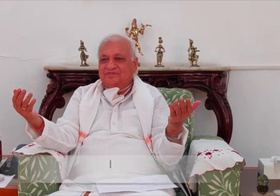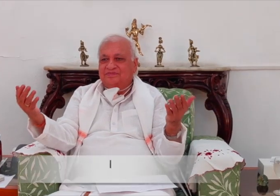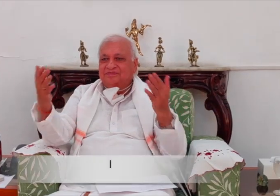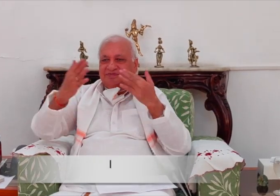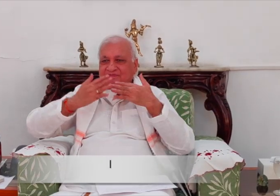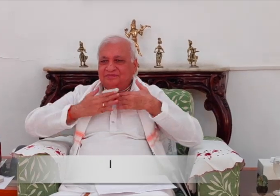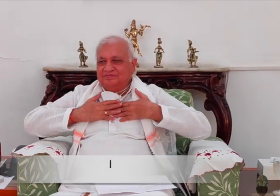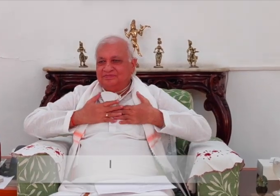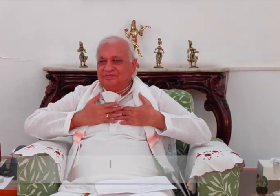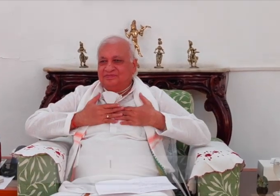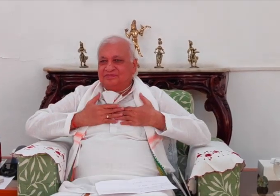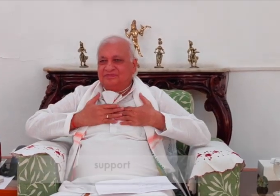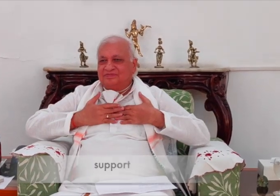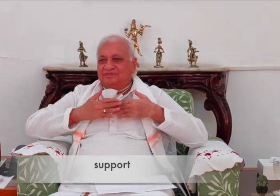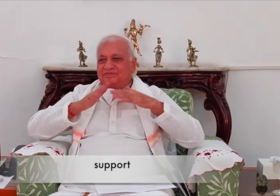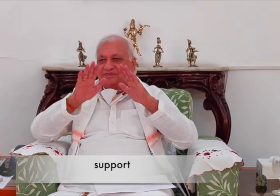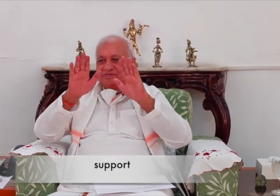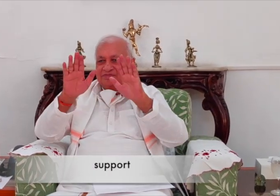I support